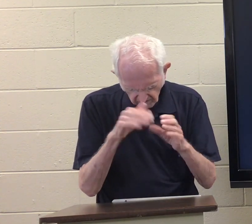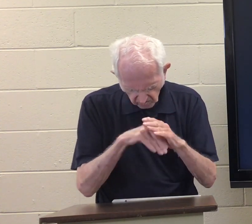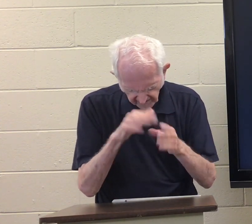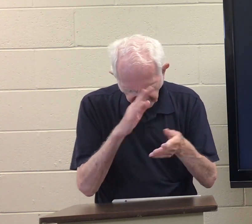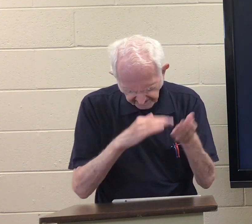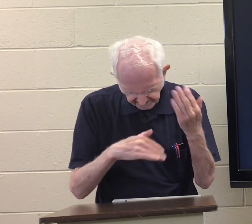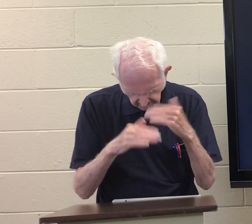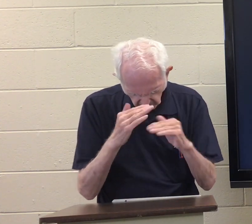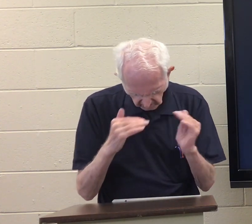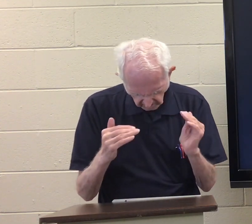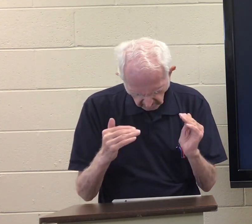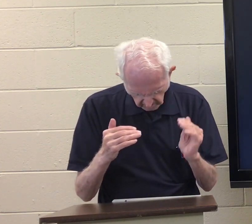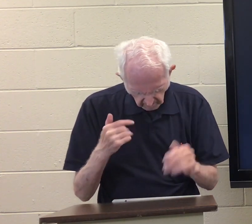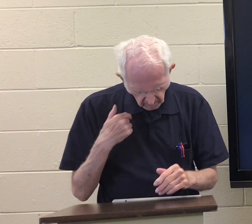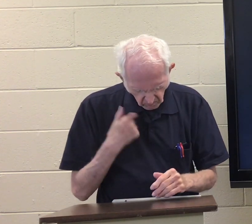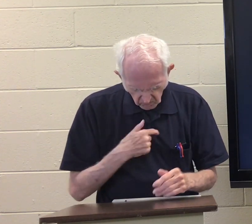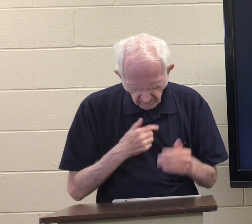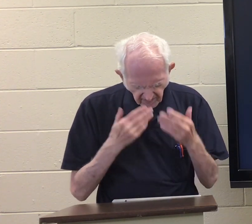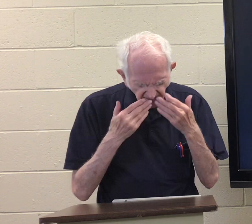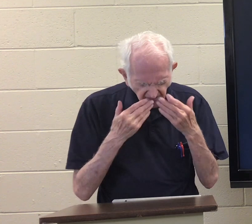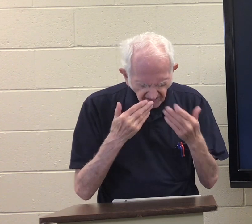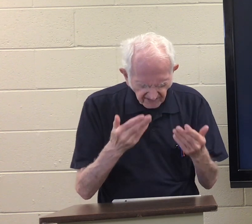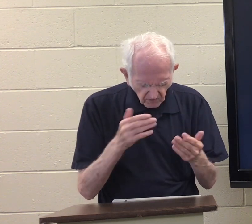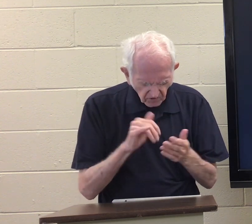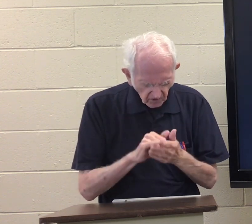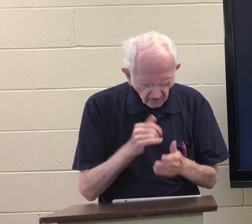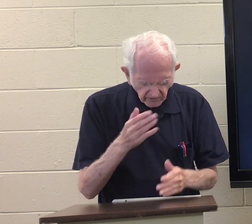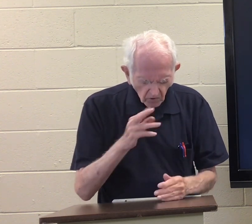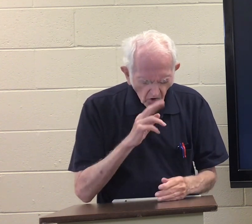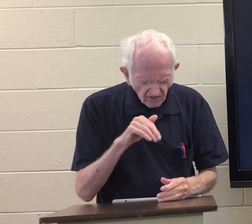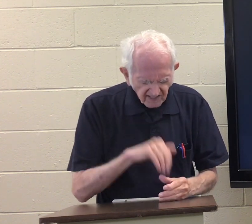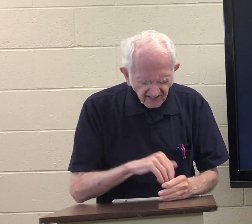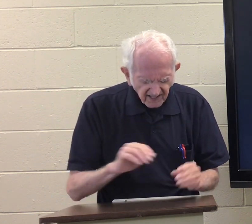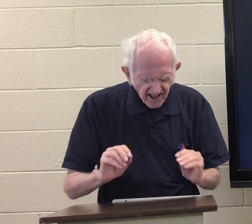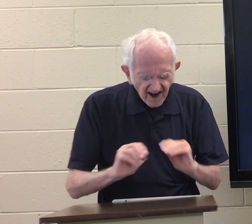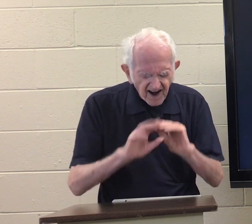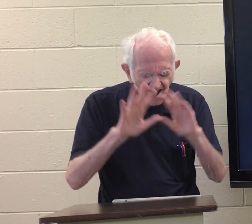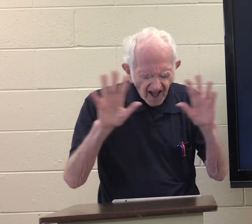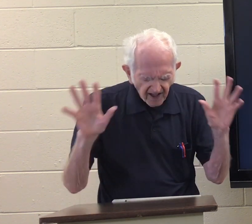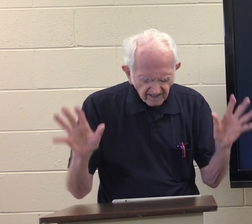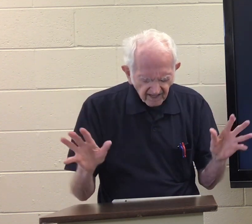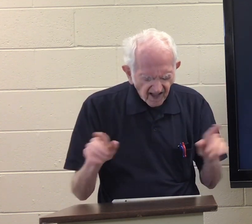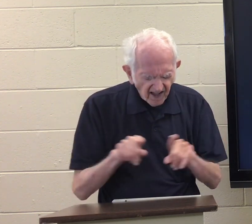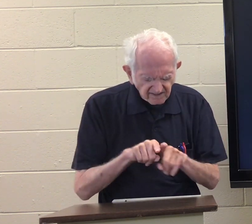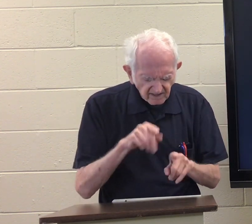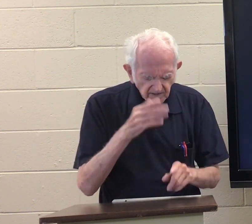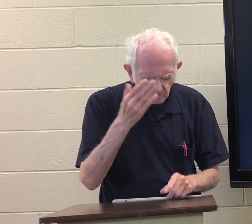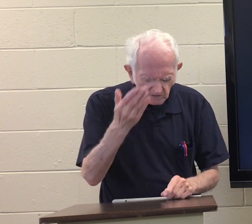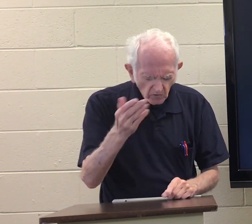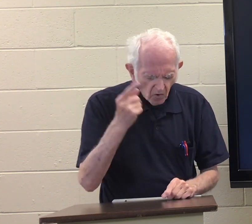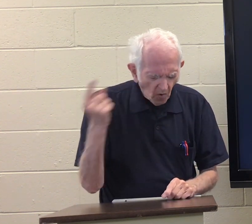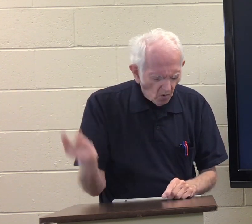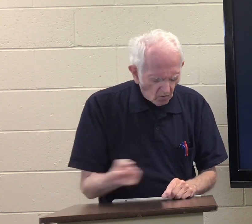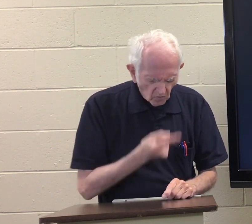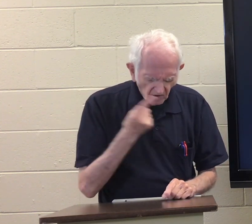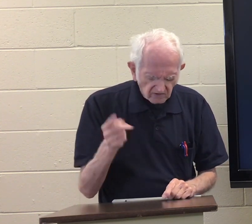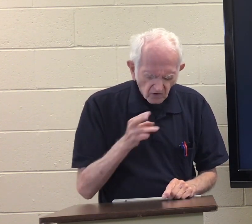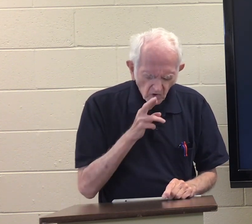Loving Father in heaven, we thank you that you are the light, as you